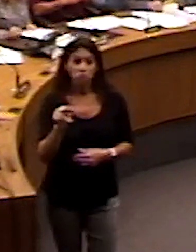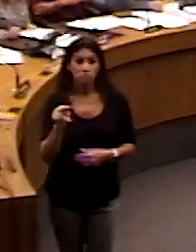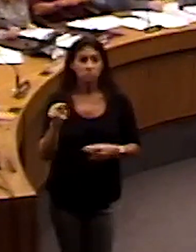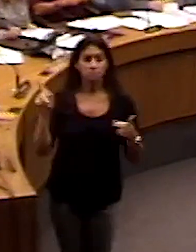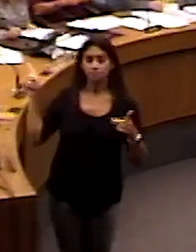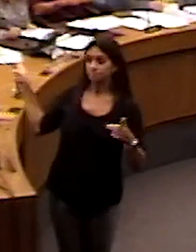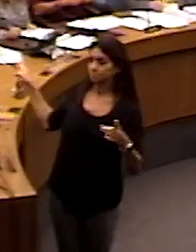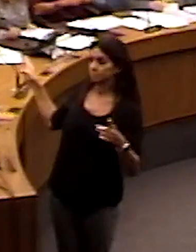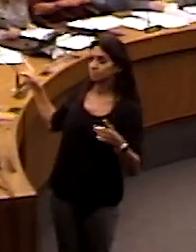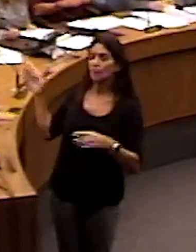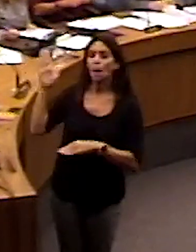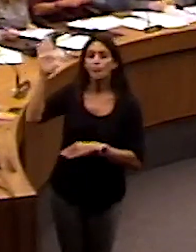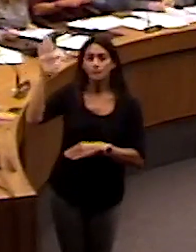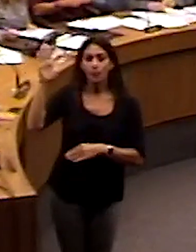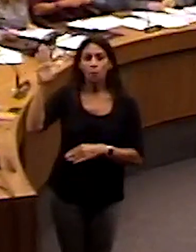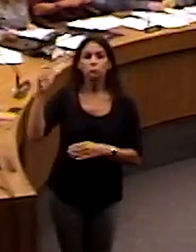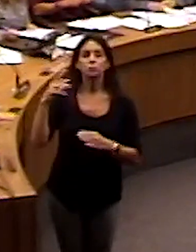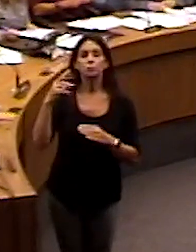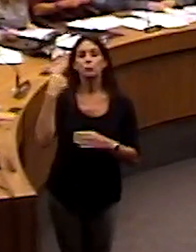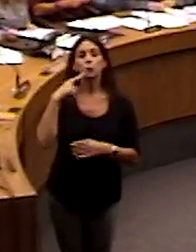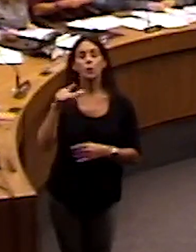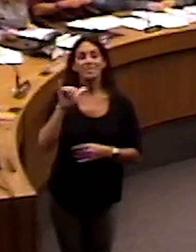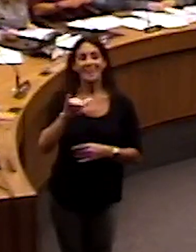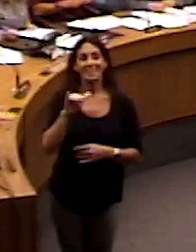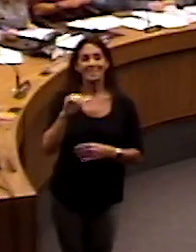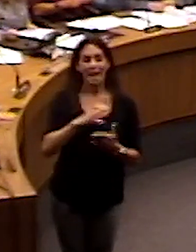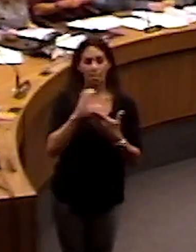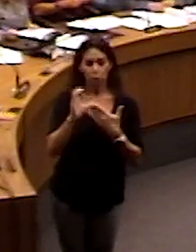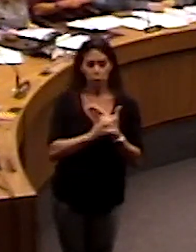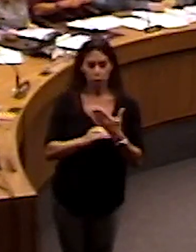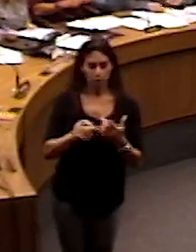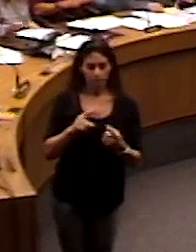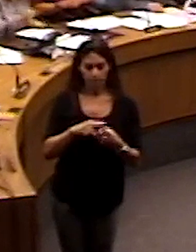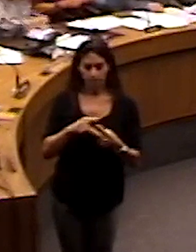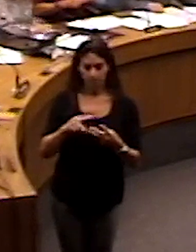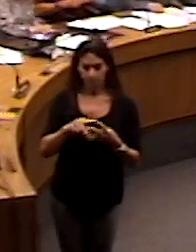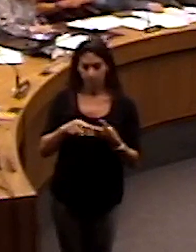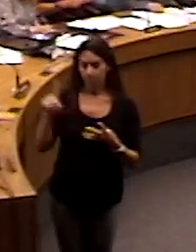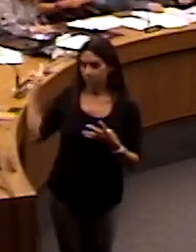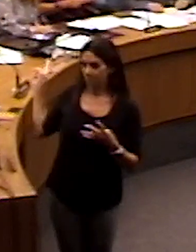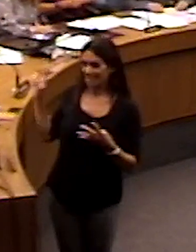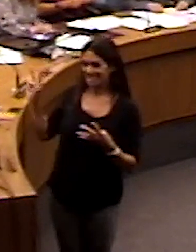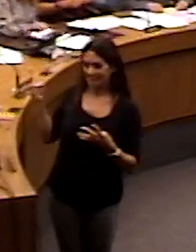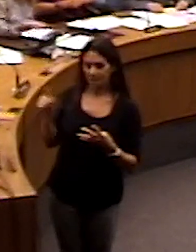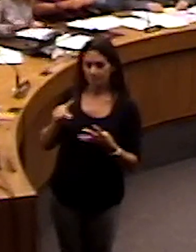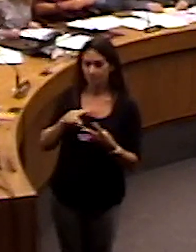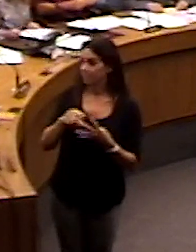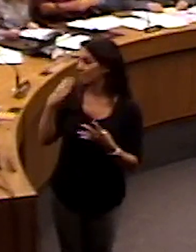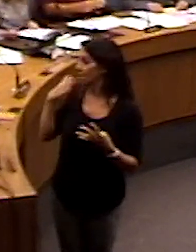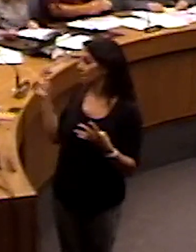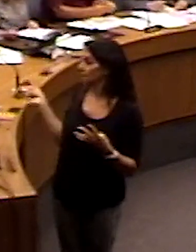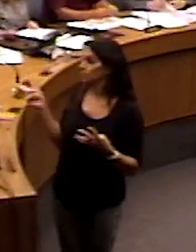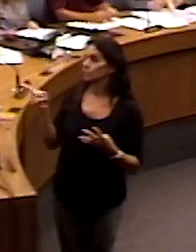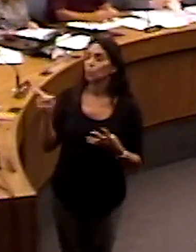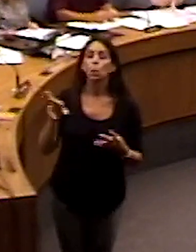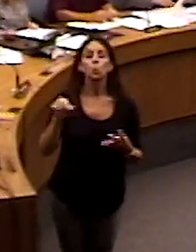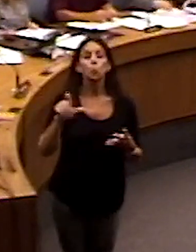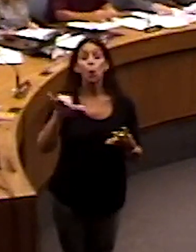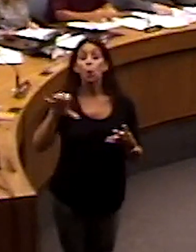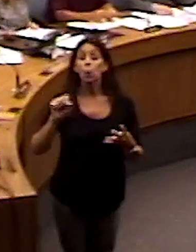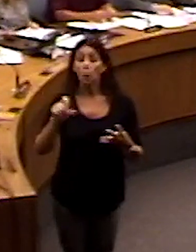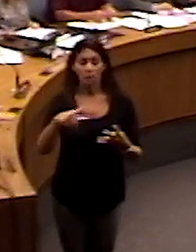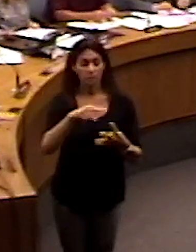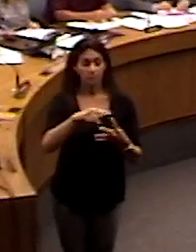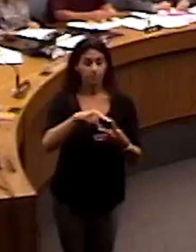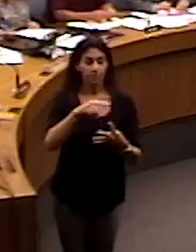motion for the resolution calendar. I'll second it. Thank you very much. Roll call, please. Cafaro.